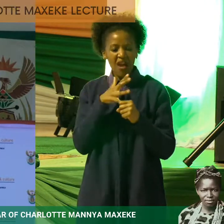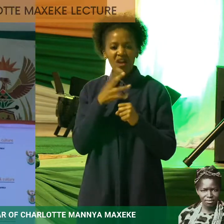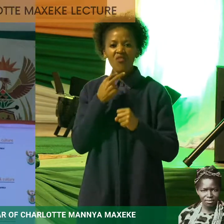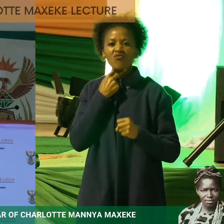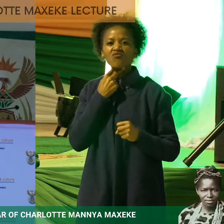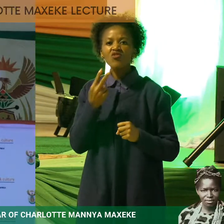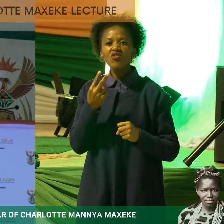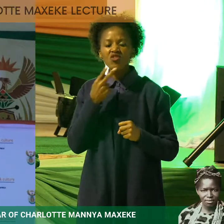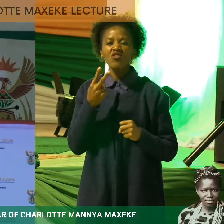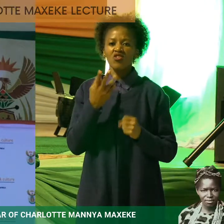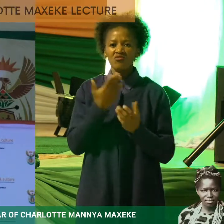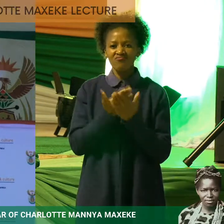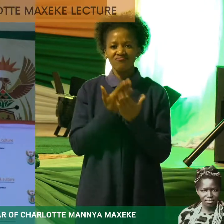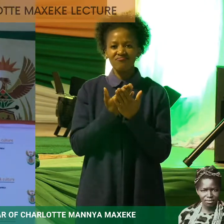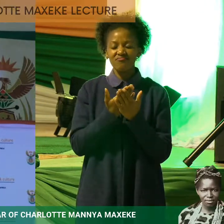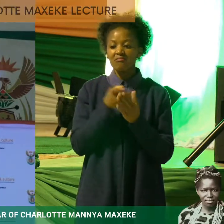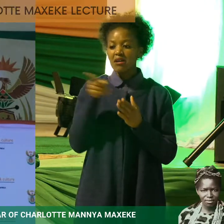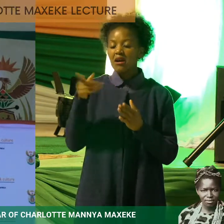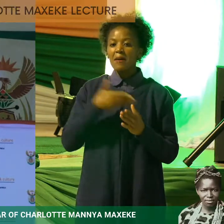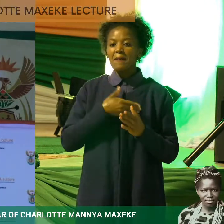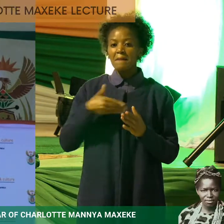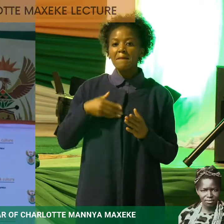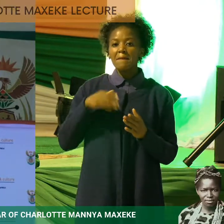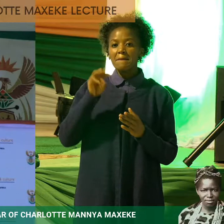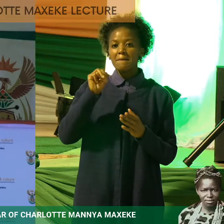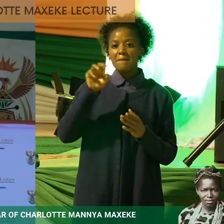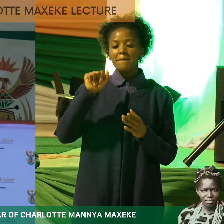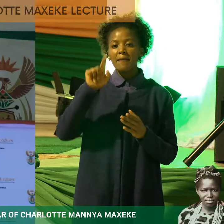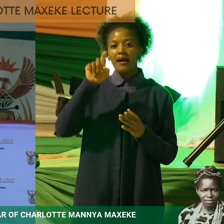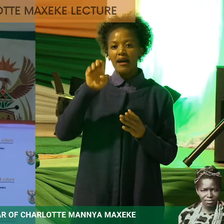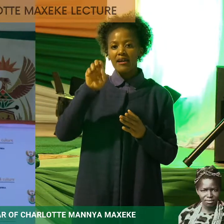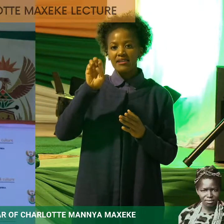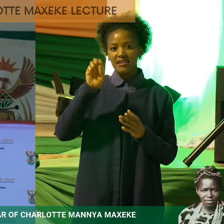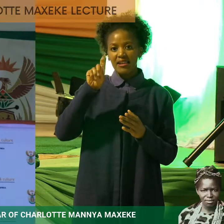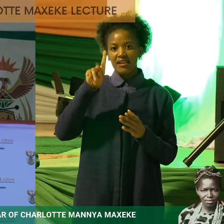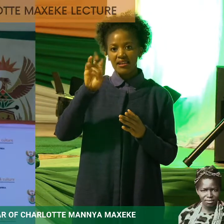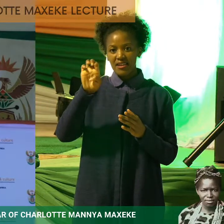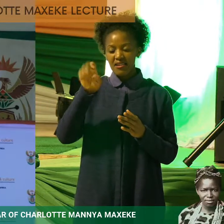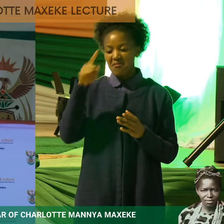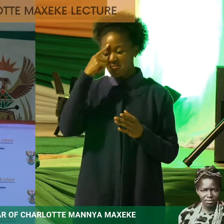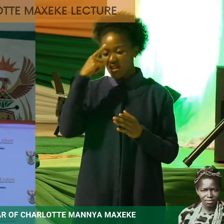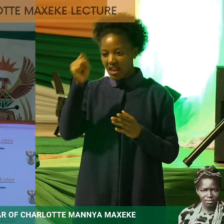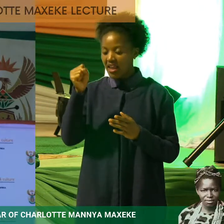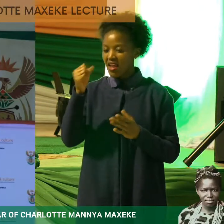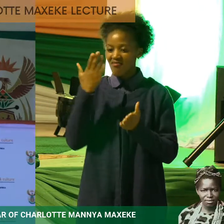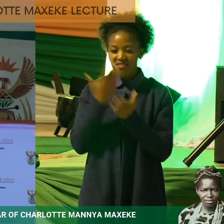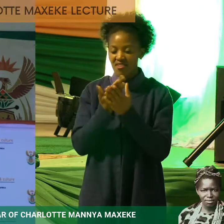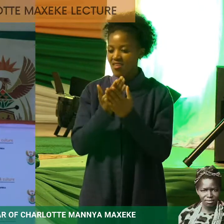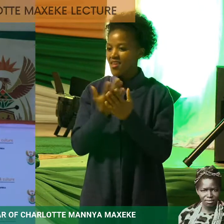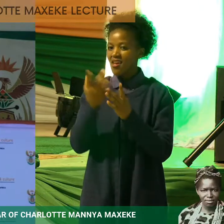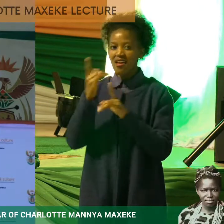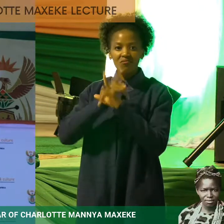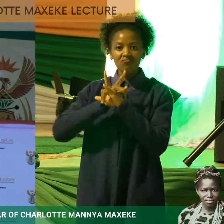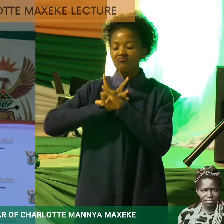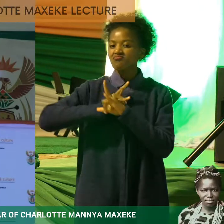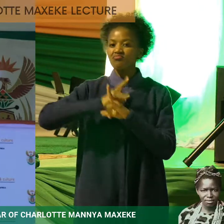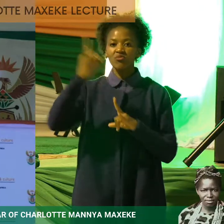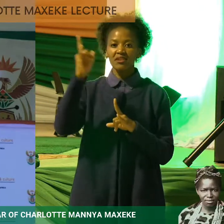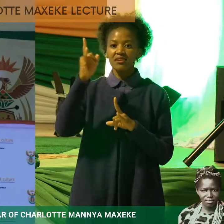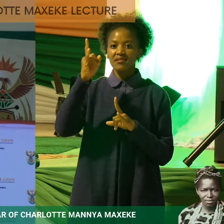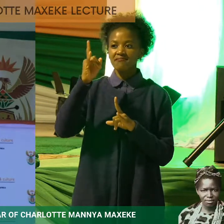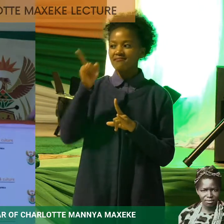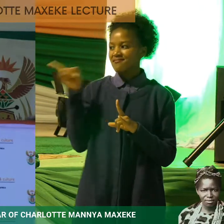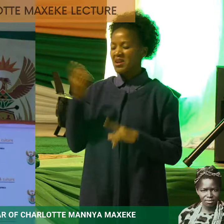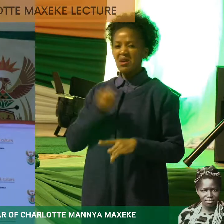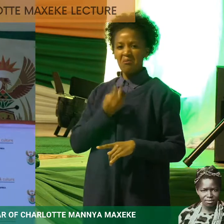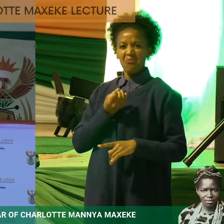in Africans being out there and making it to the world. And she did that. She did that. The poet said that.